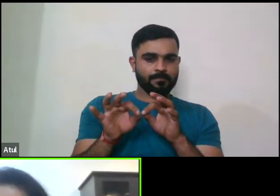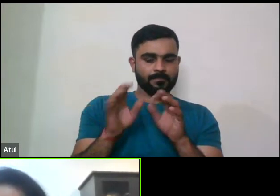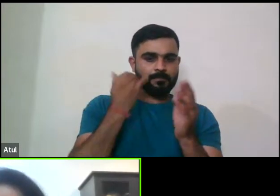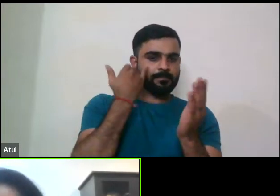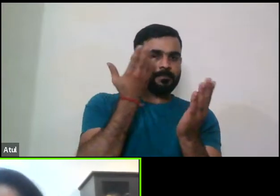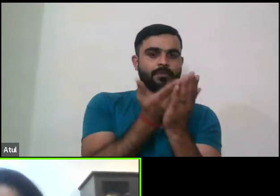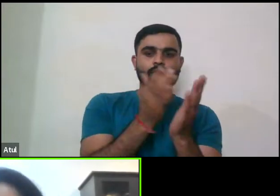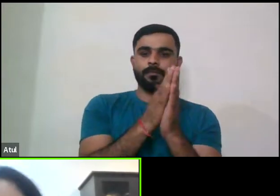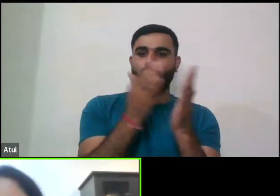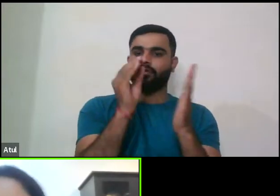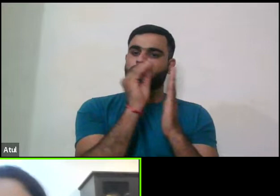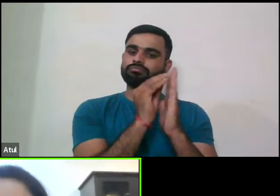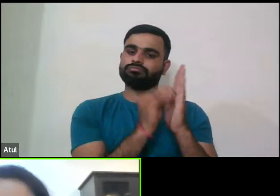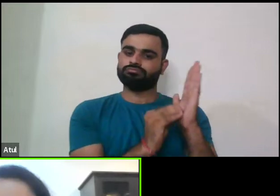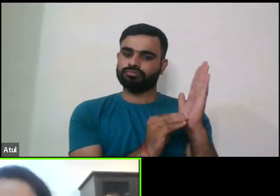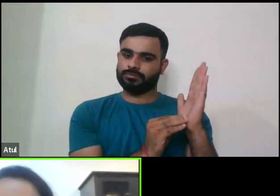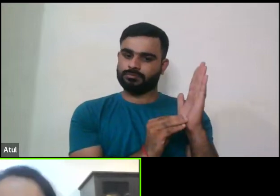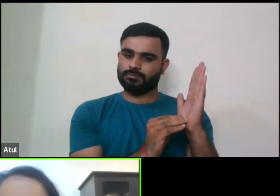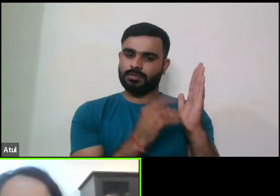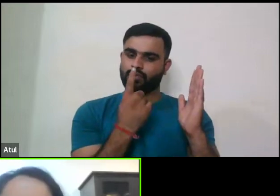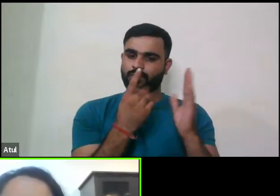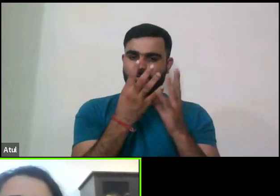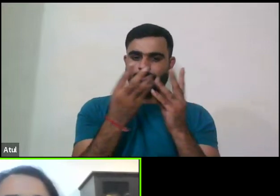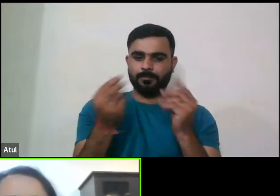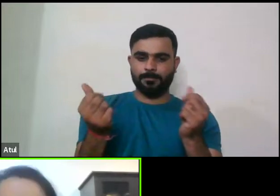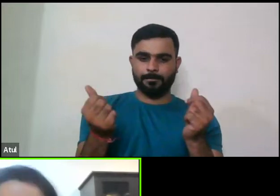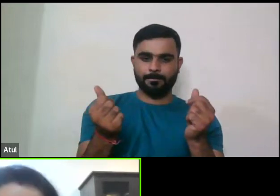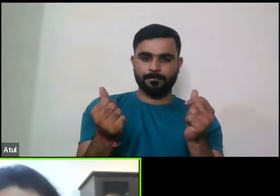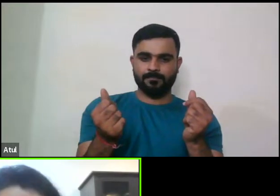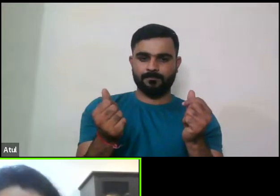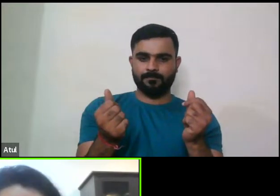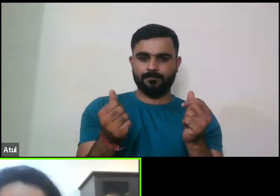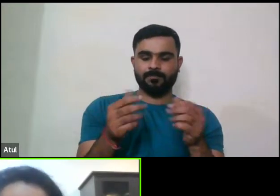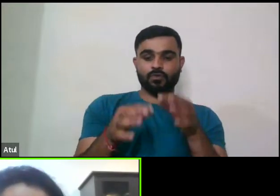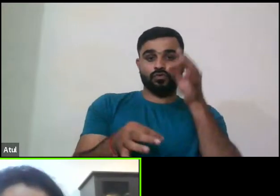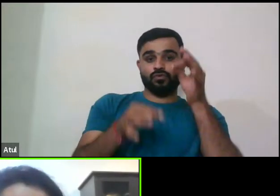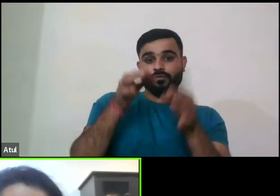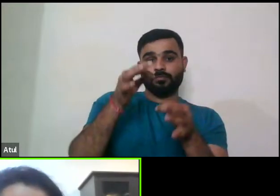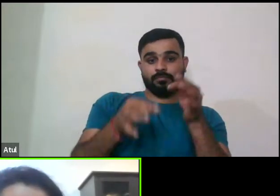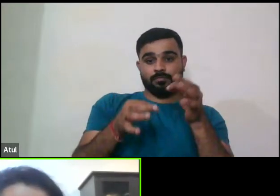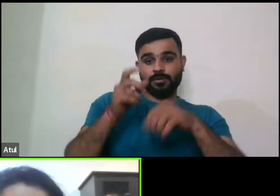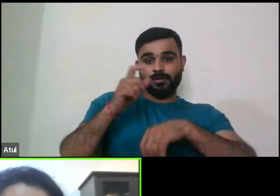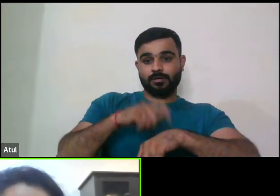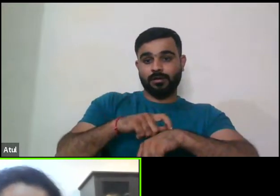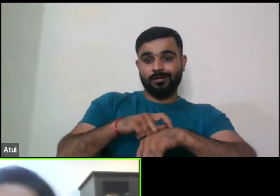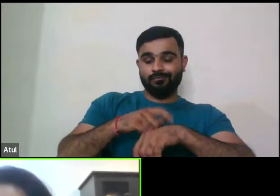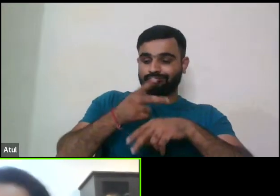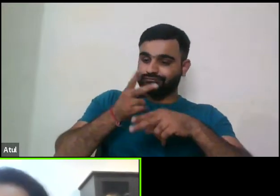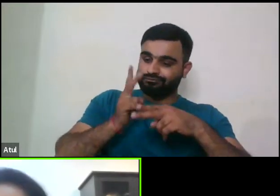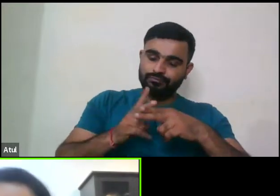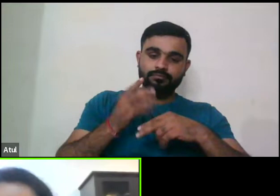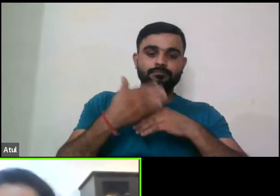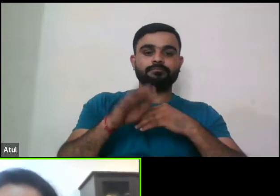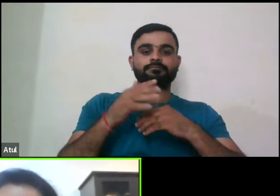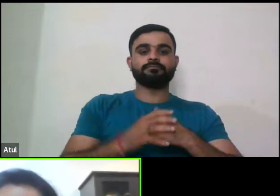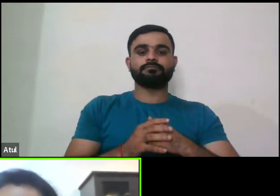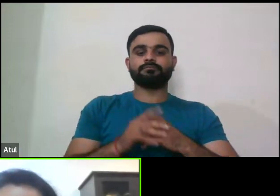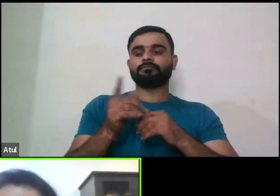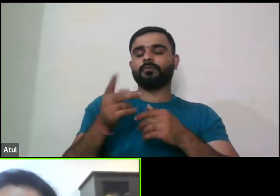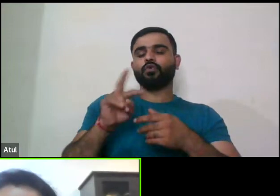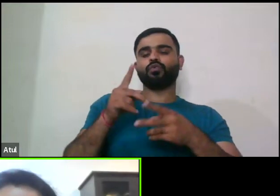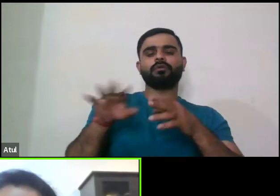in the book, one solution that you hope the judiciary takes forward, which one would that